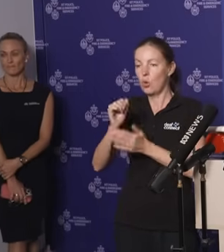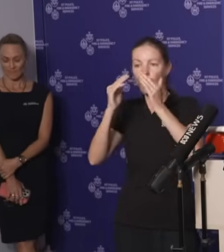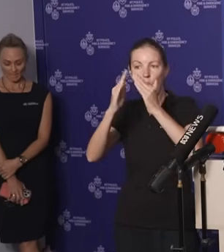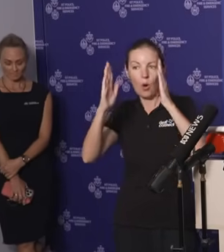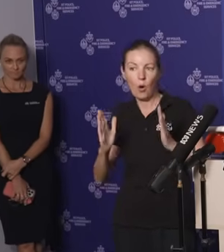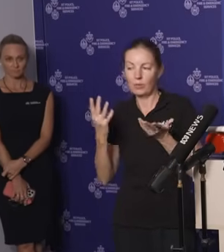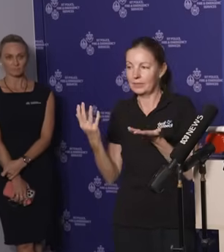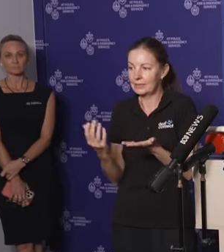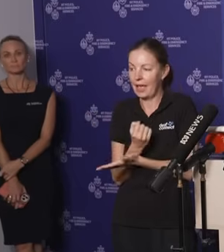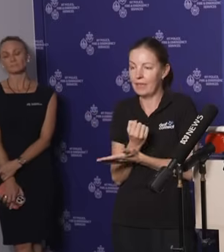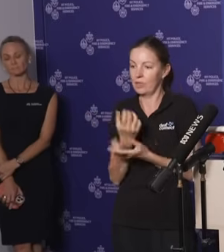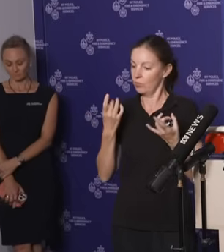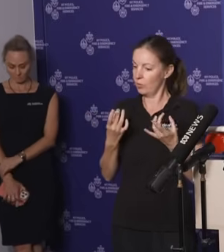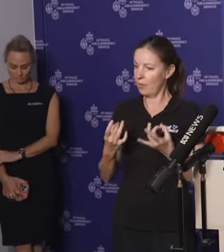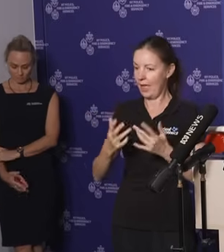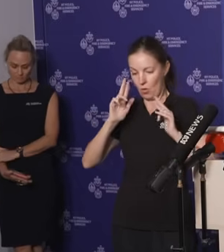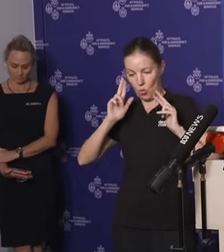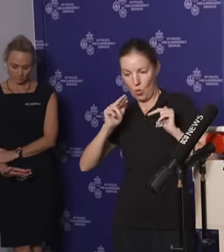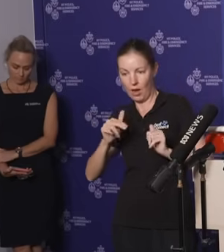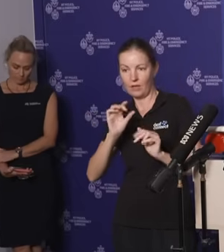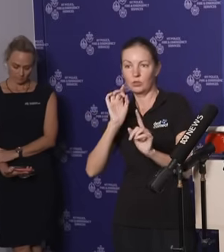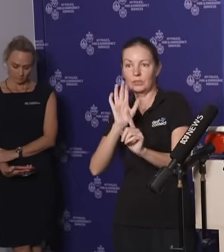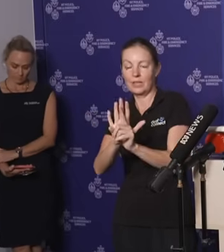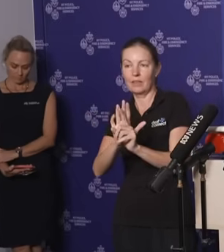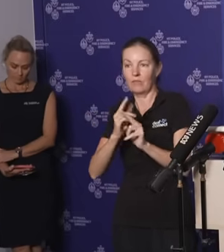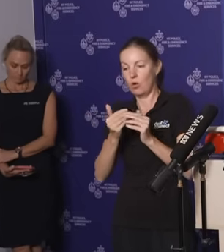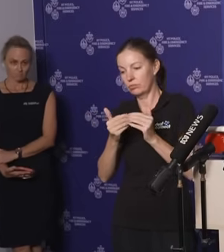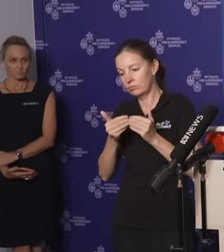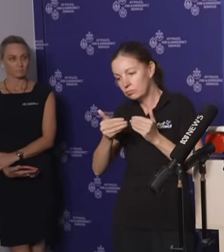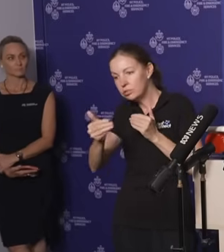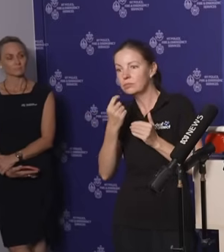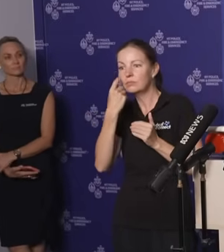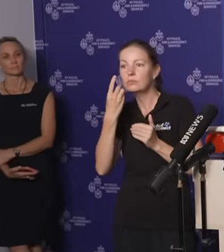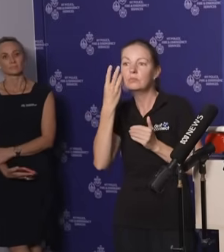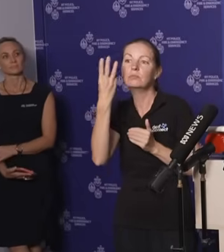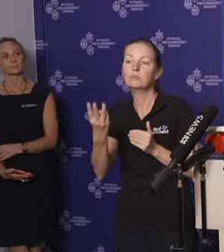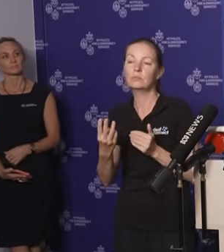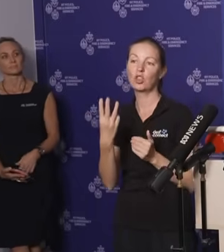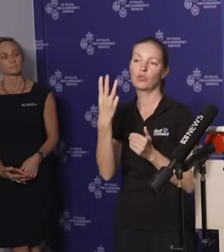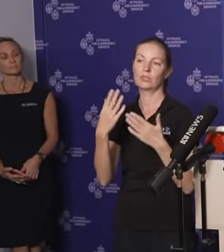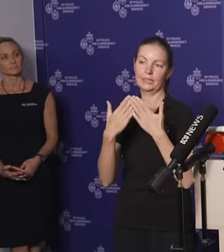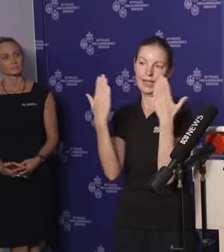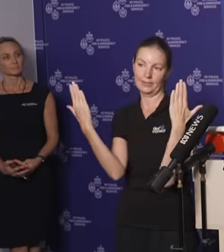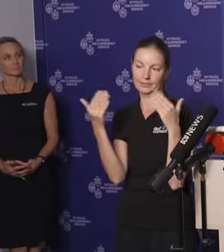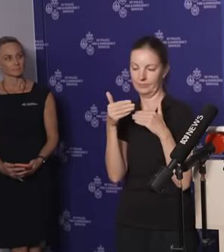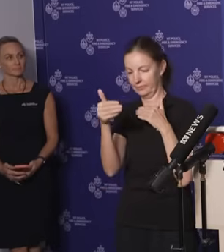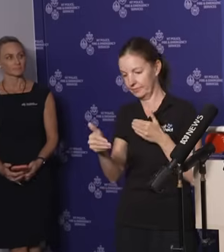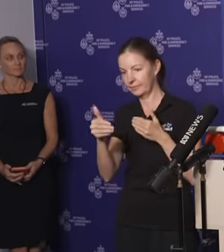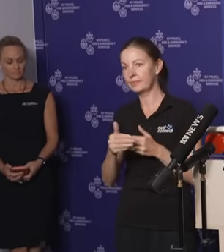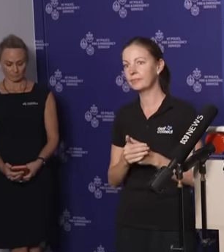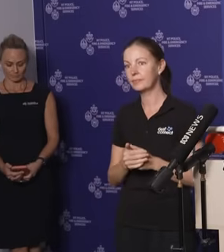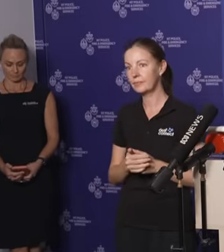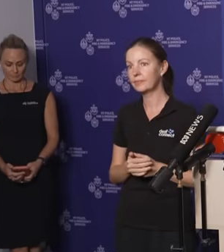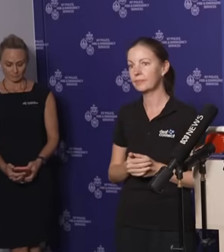prepared to look after yourself for the next 3 days. I even Nagamandani